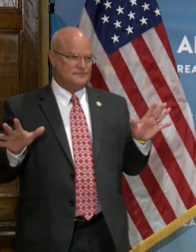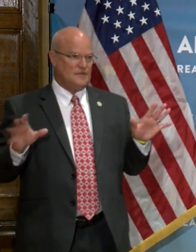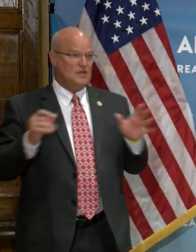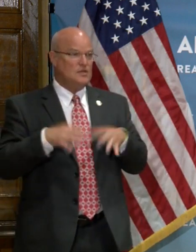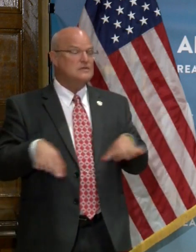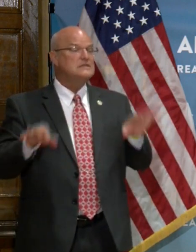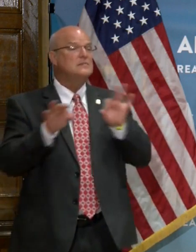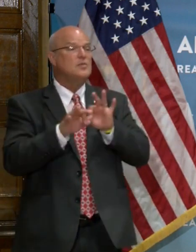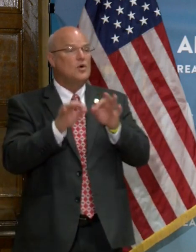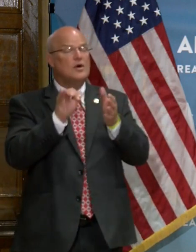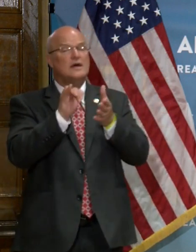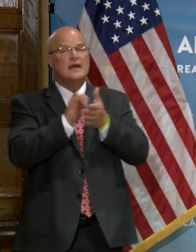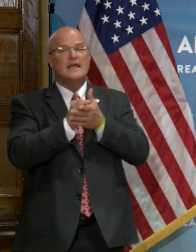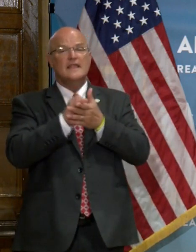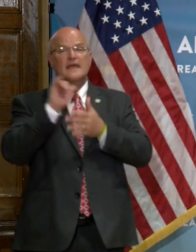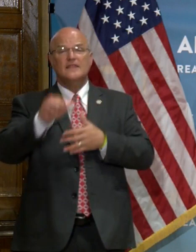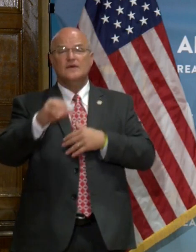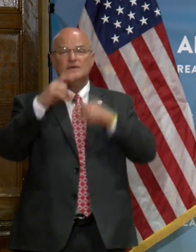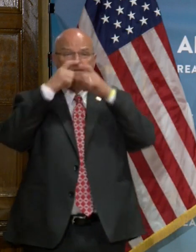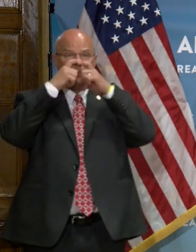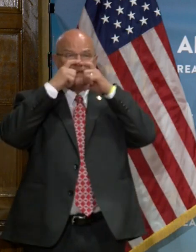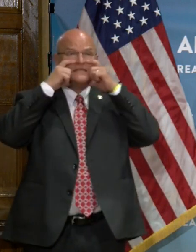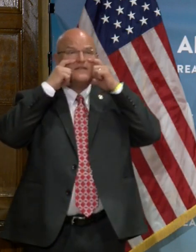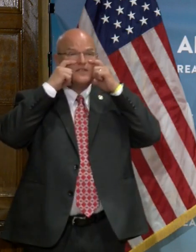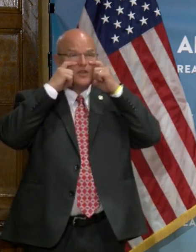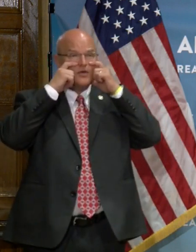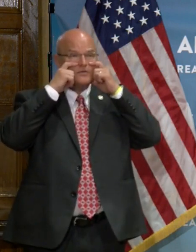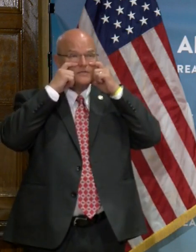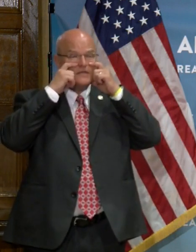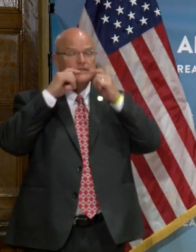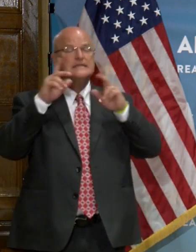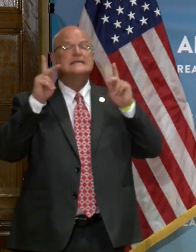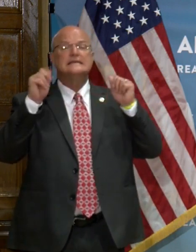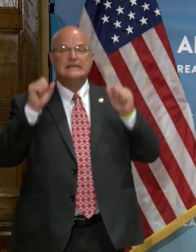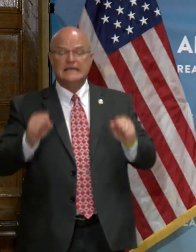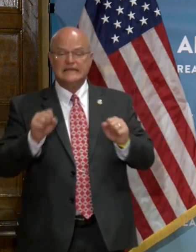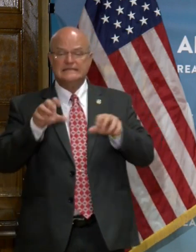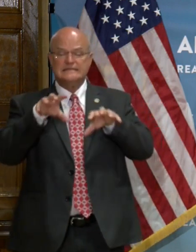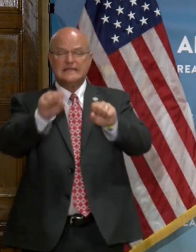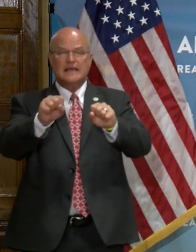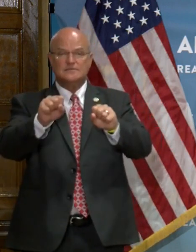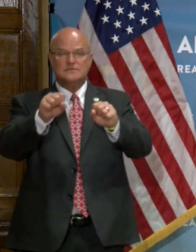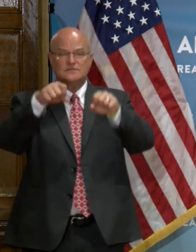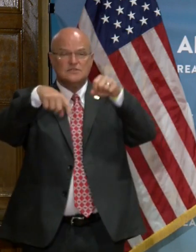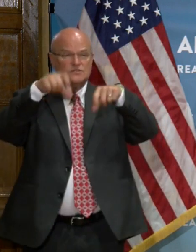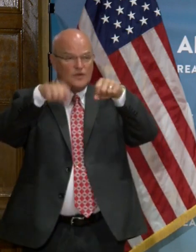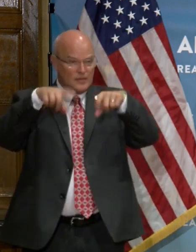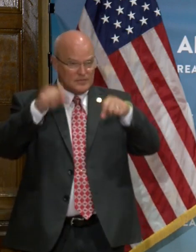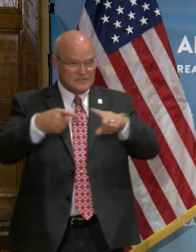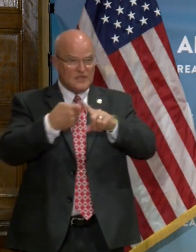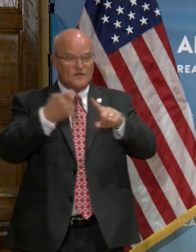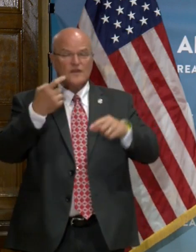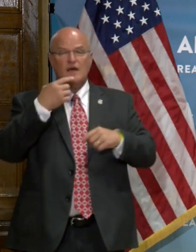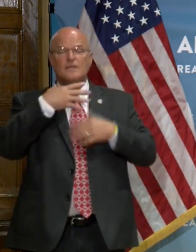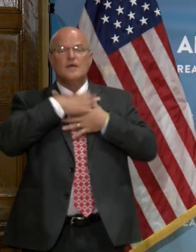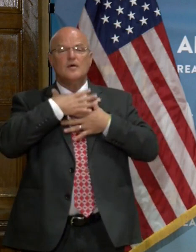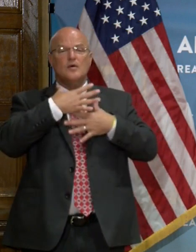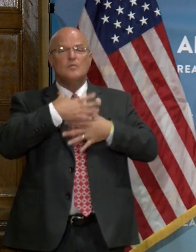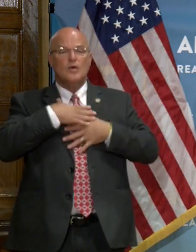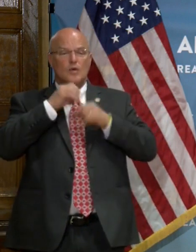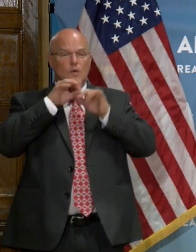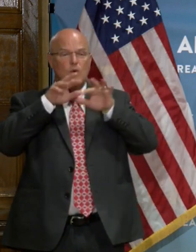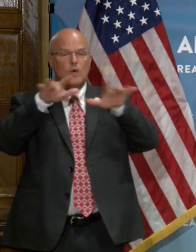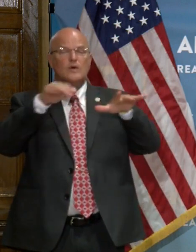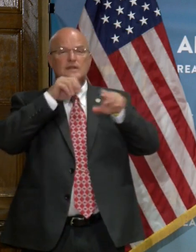it's important that those masks cover the nose so that they capture the respiratory droplets from the breath so that they're